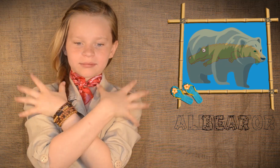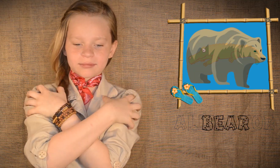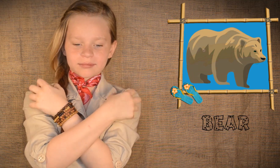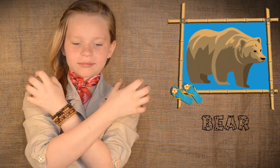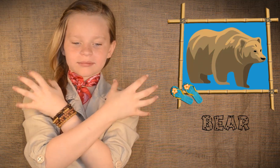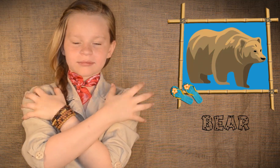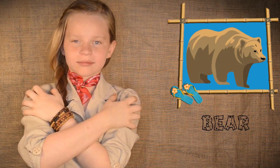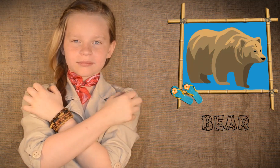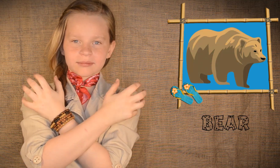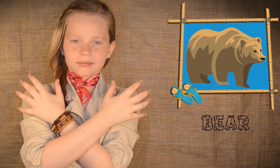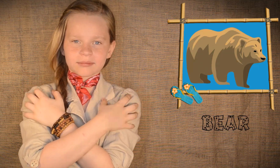Bear